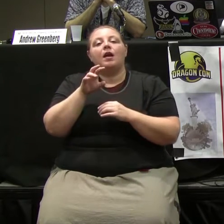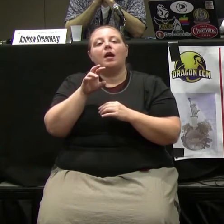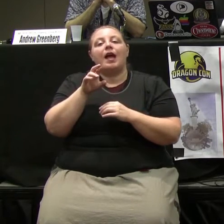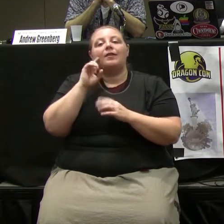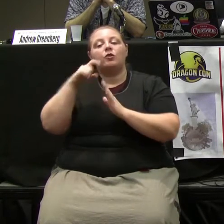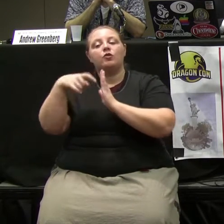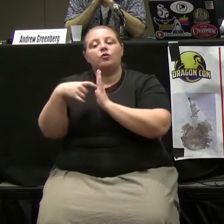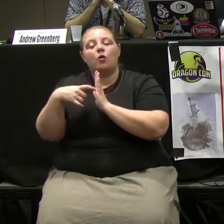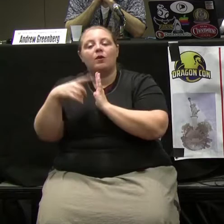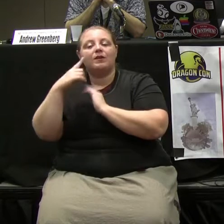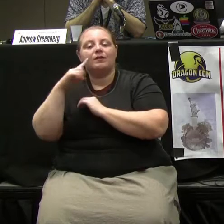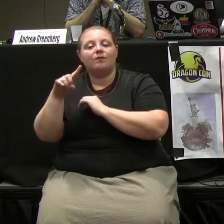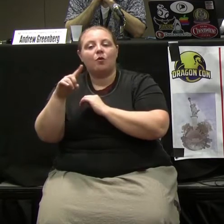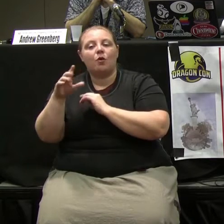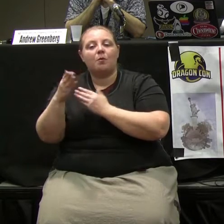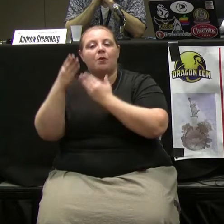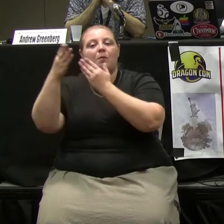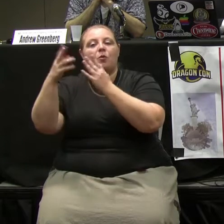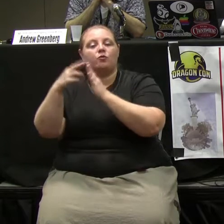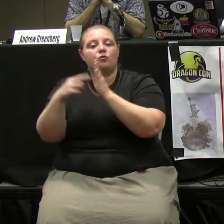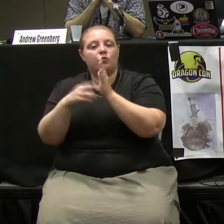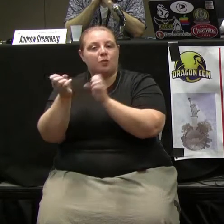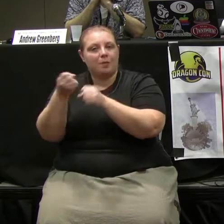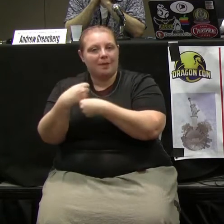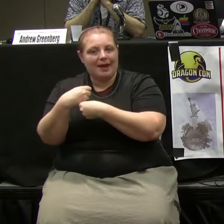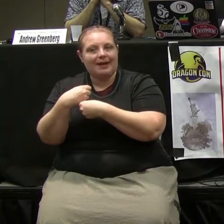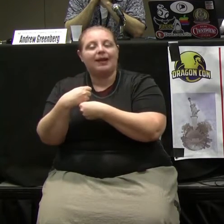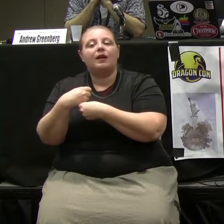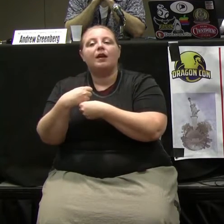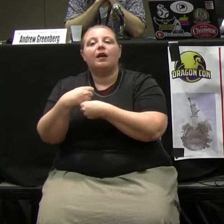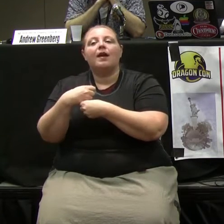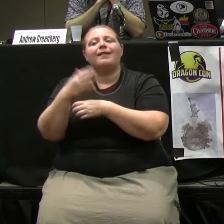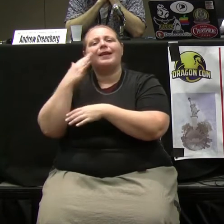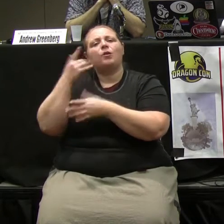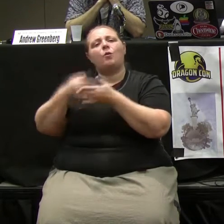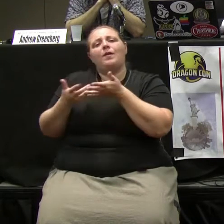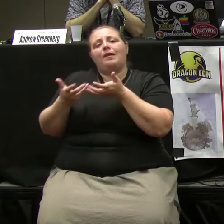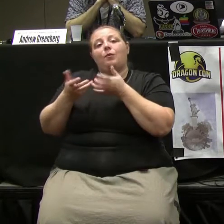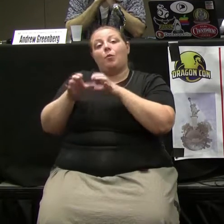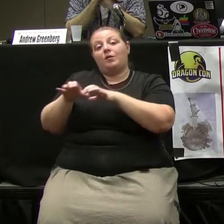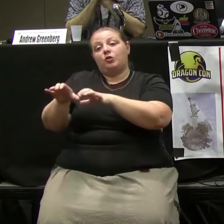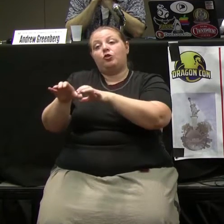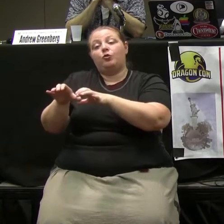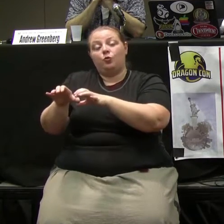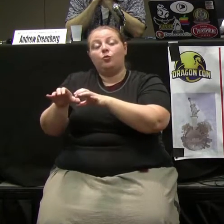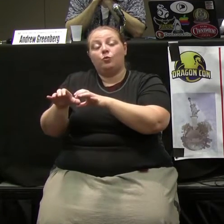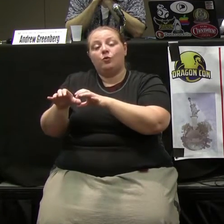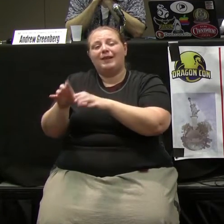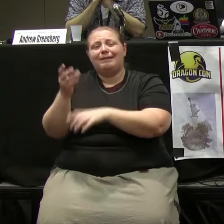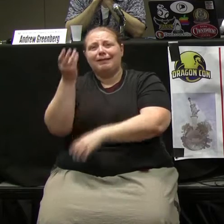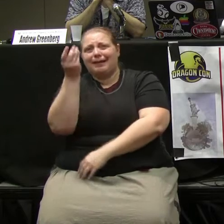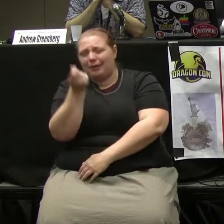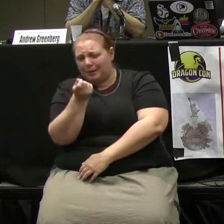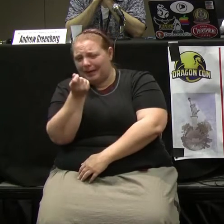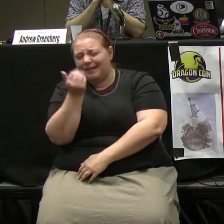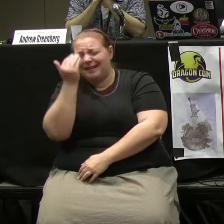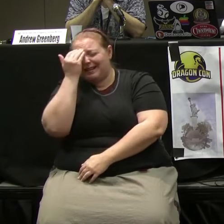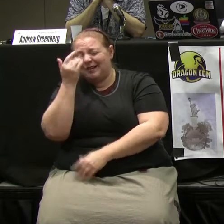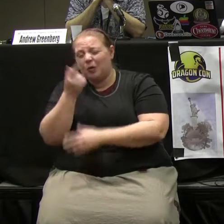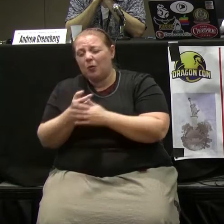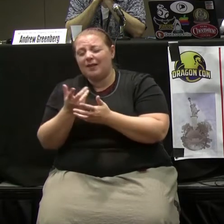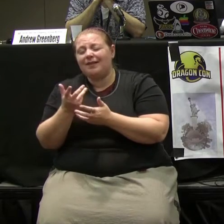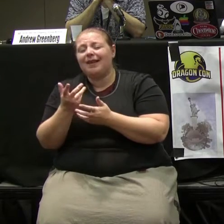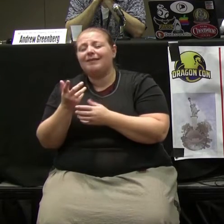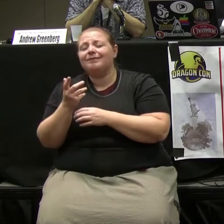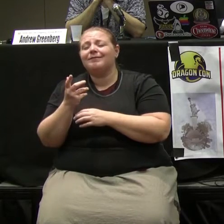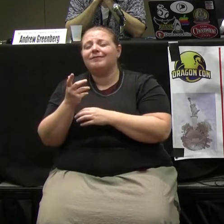it's a little bit harder. At that stage, the agency kind of knows what it wants to do, and they kind of know what they're going to do, and